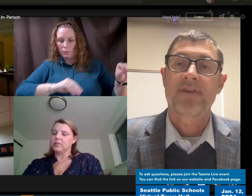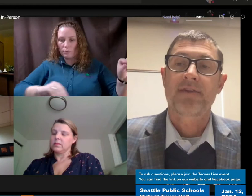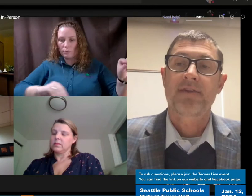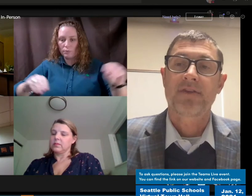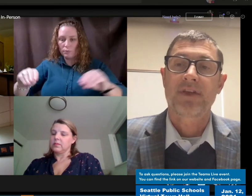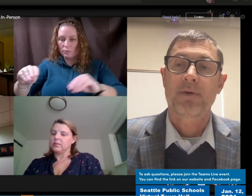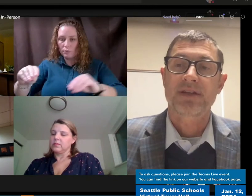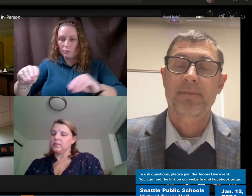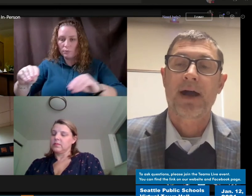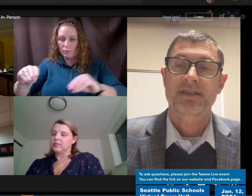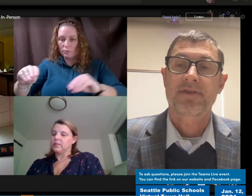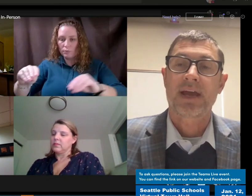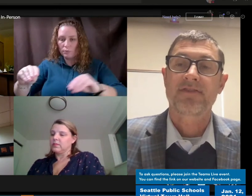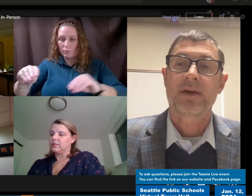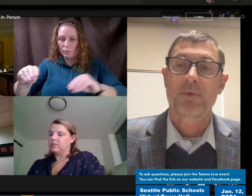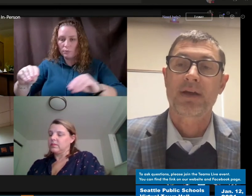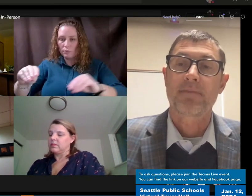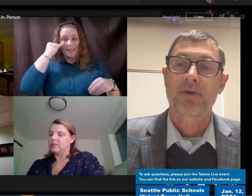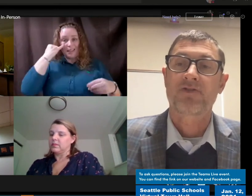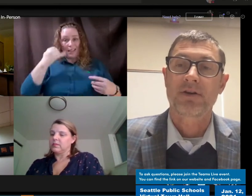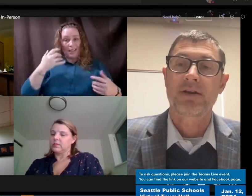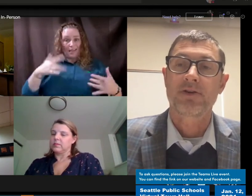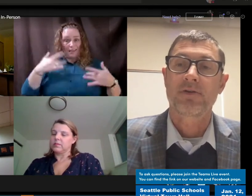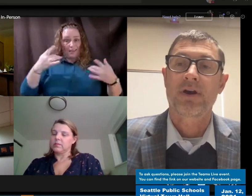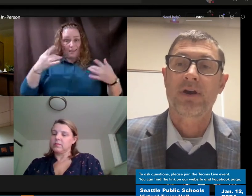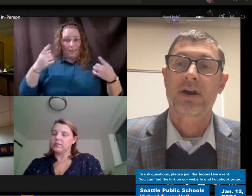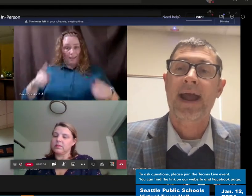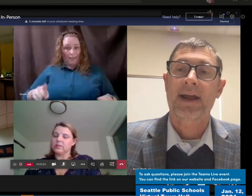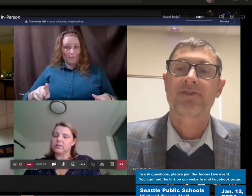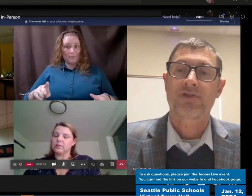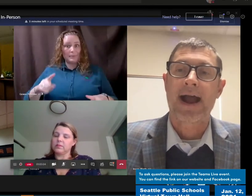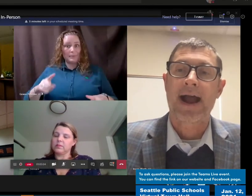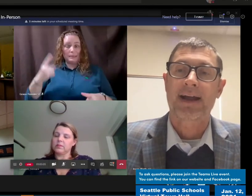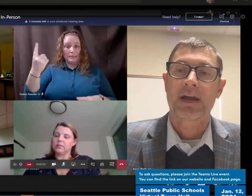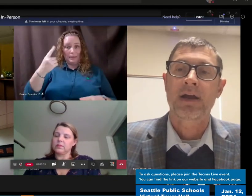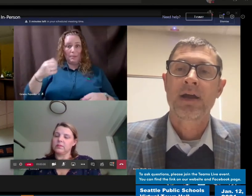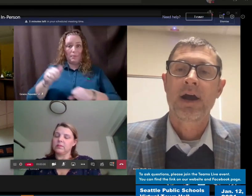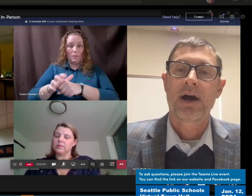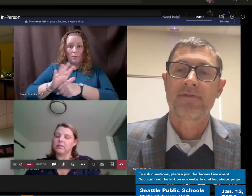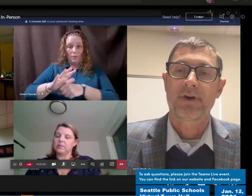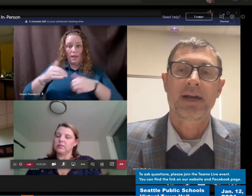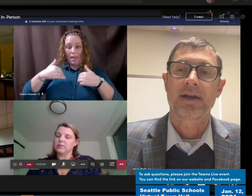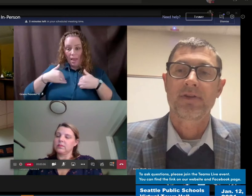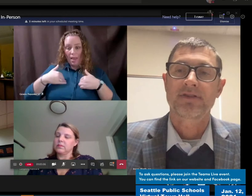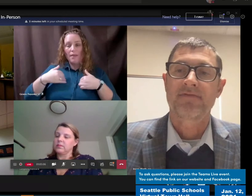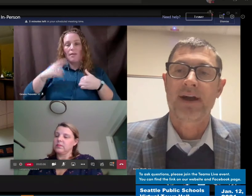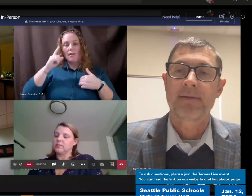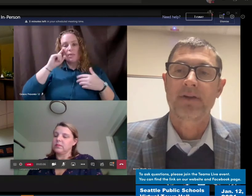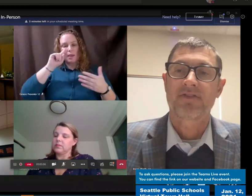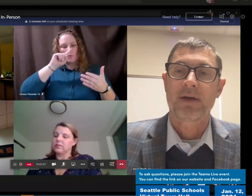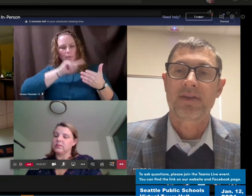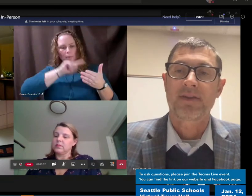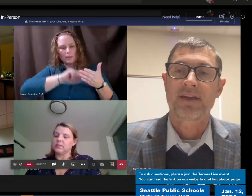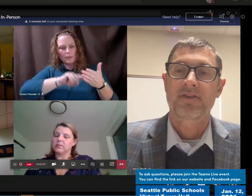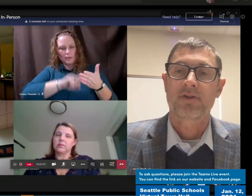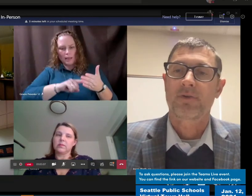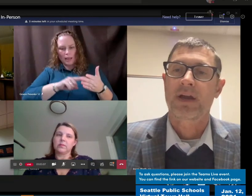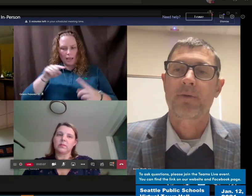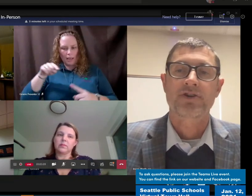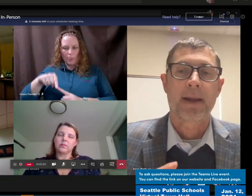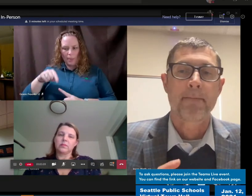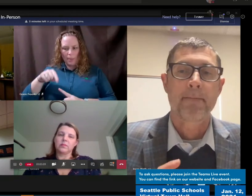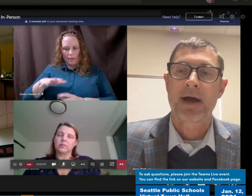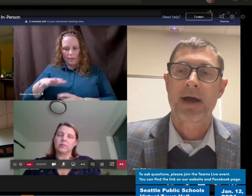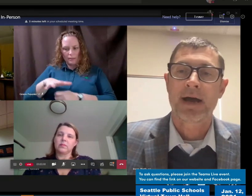event that there was a positive case, then we can most certainly do their case tracking for any of those environments that we think so. So again, we're trying